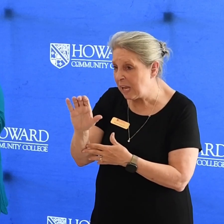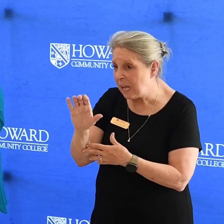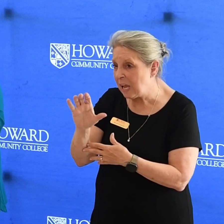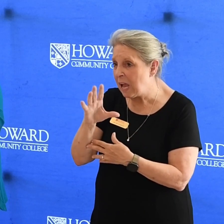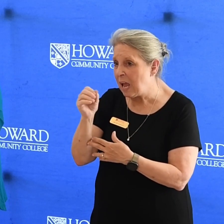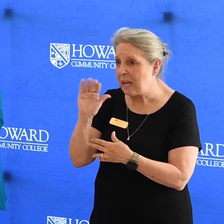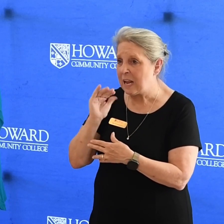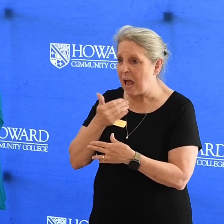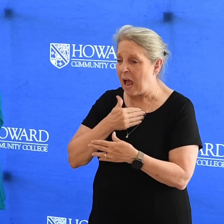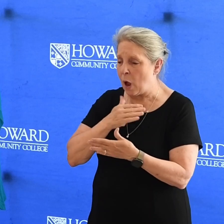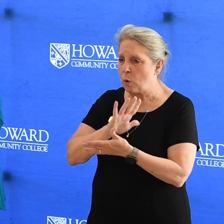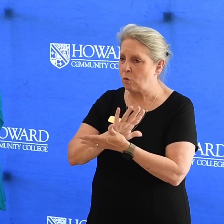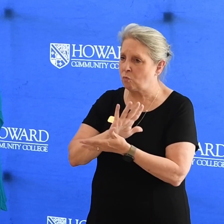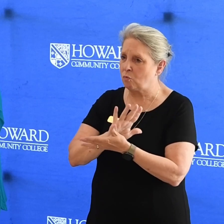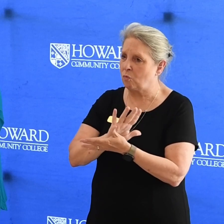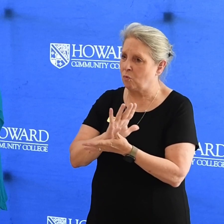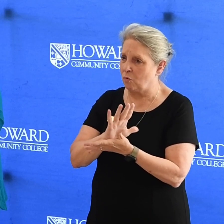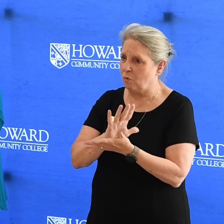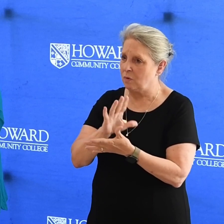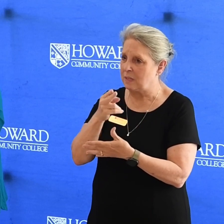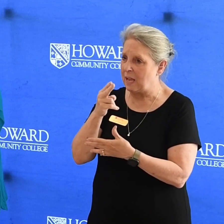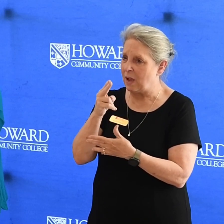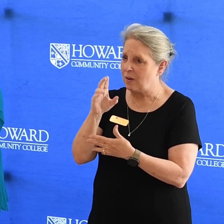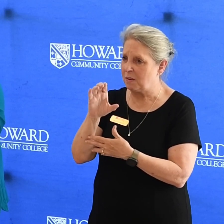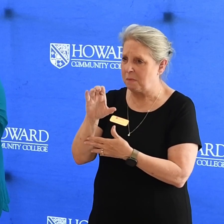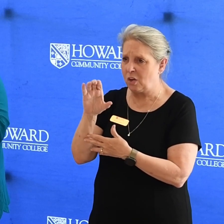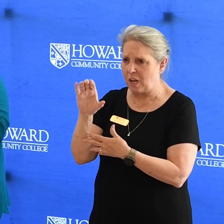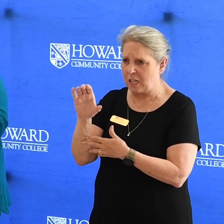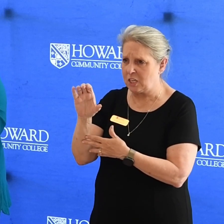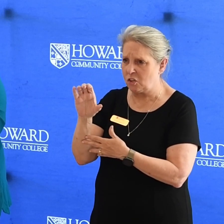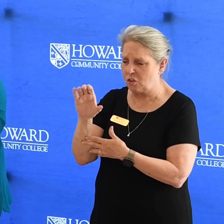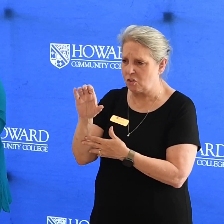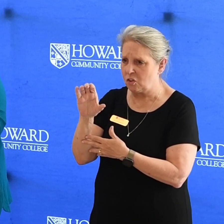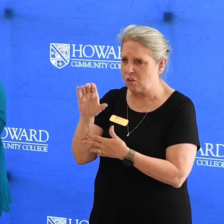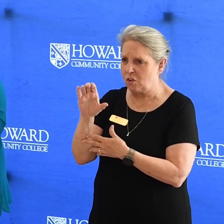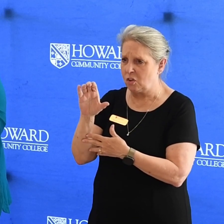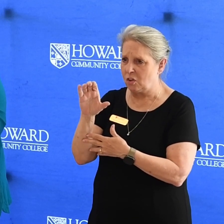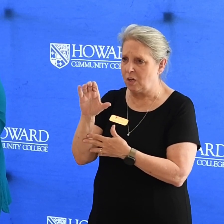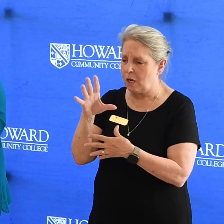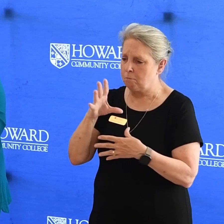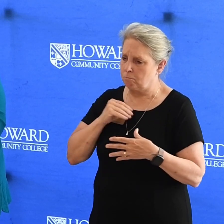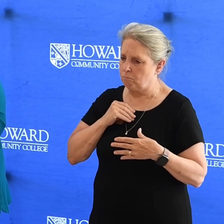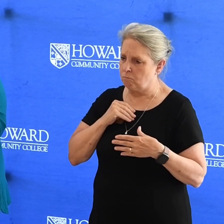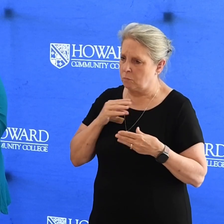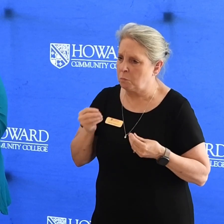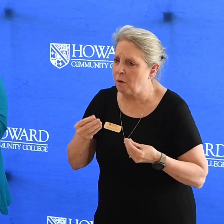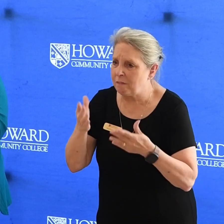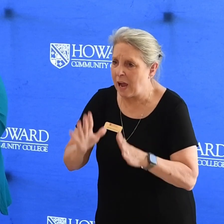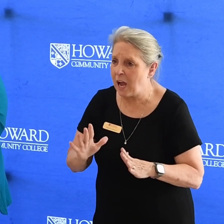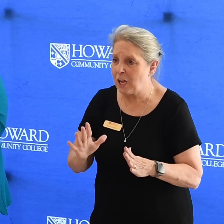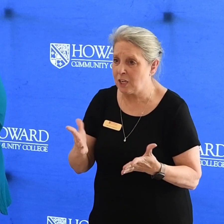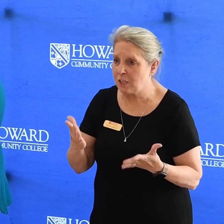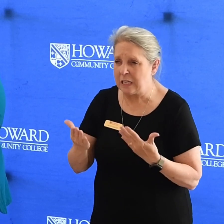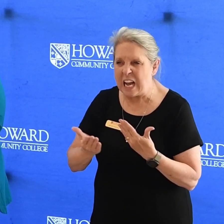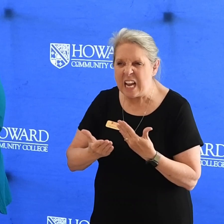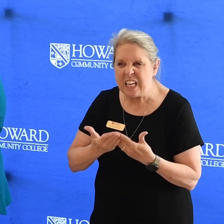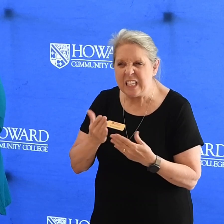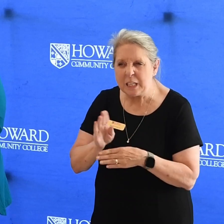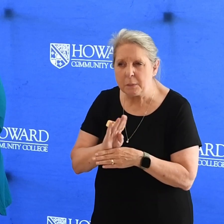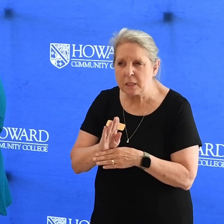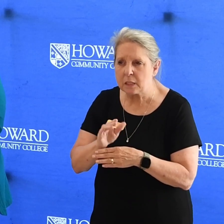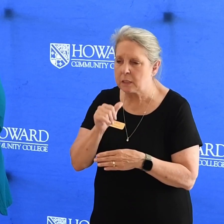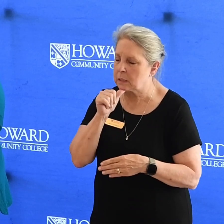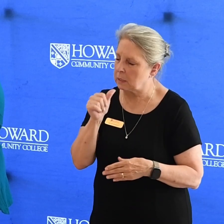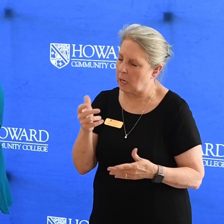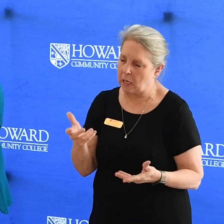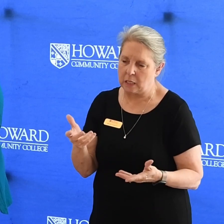our institutions like Howard Community College stepping up to be a provider. It's not an easy business to be